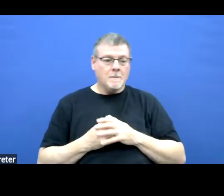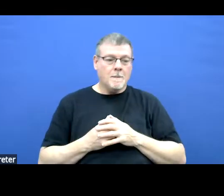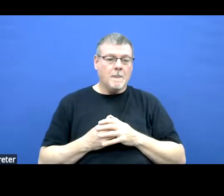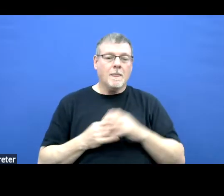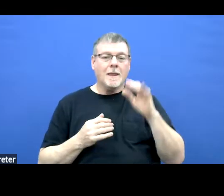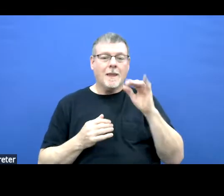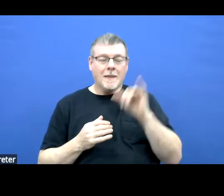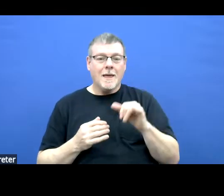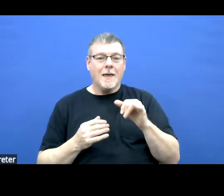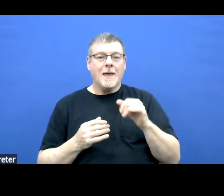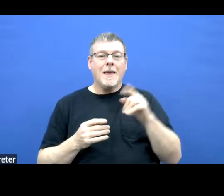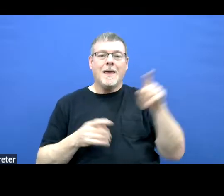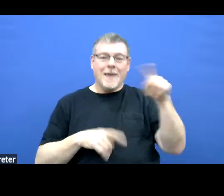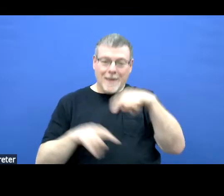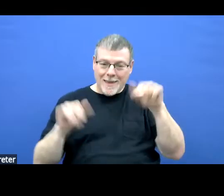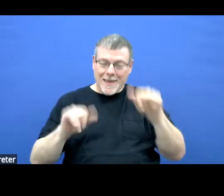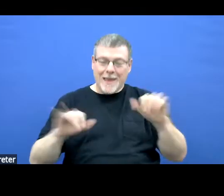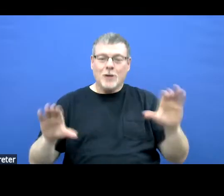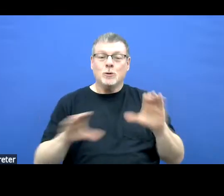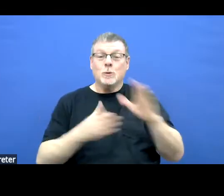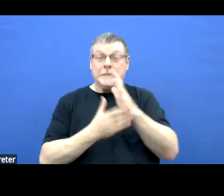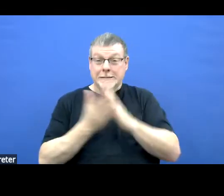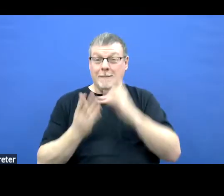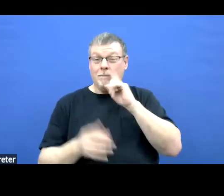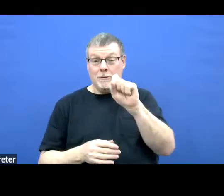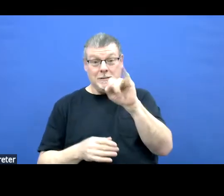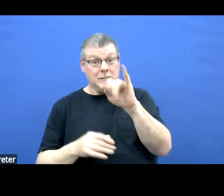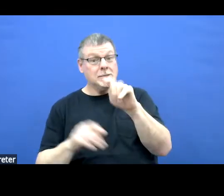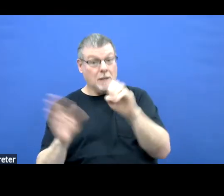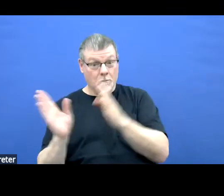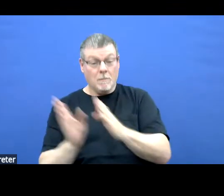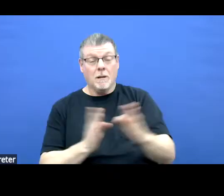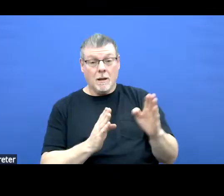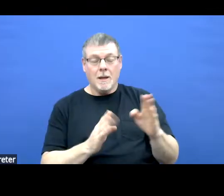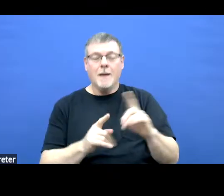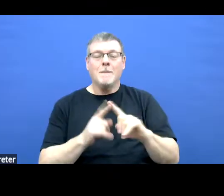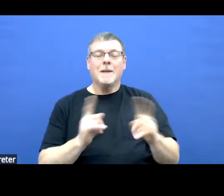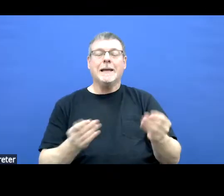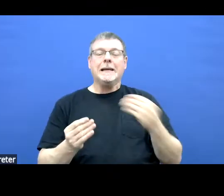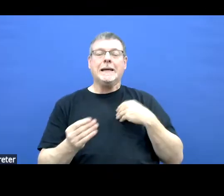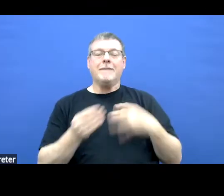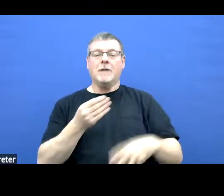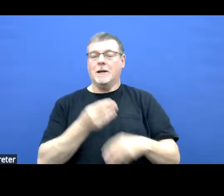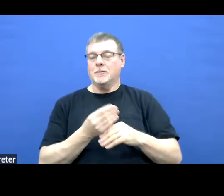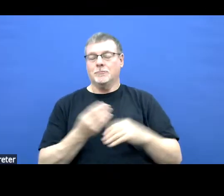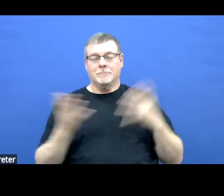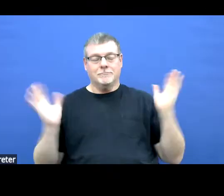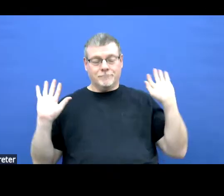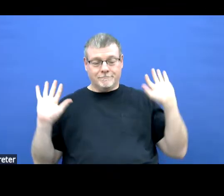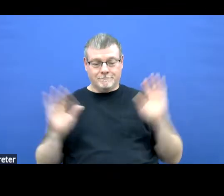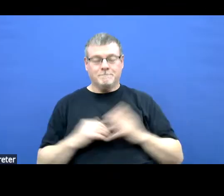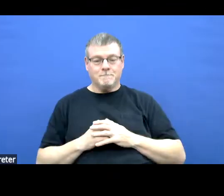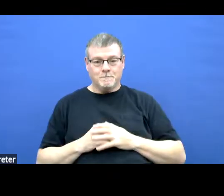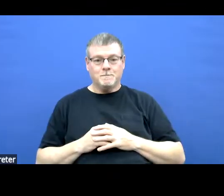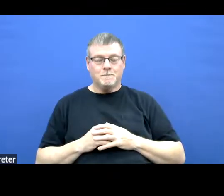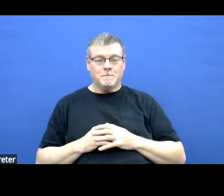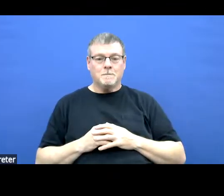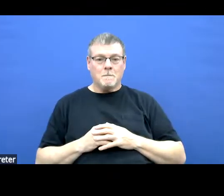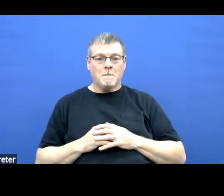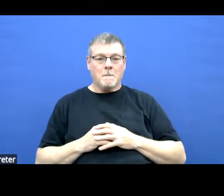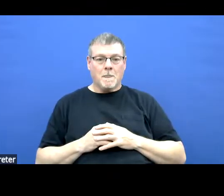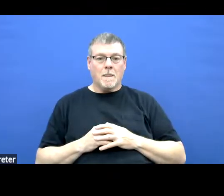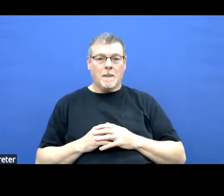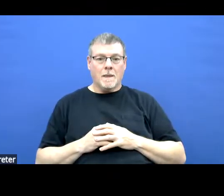to do. They can do some of that in site planning too. It just gives us additional teeth. So